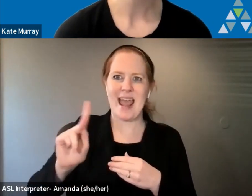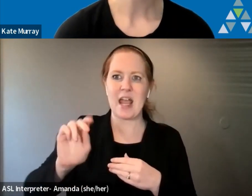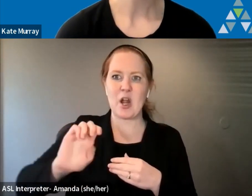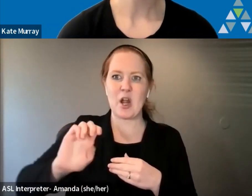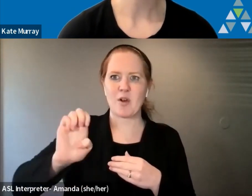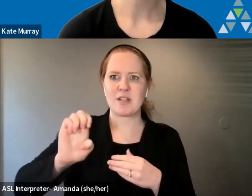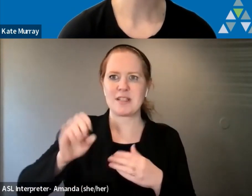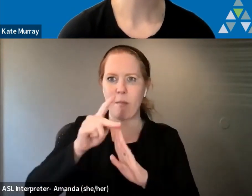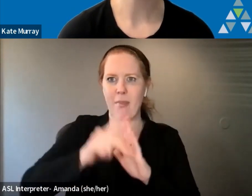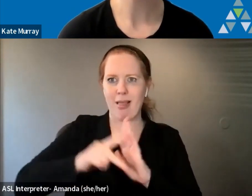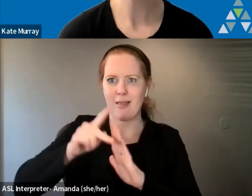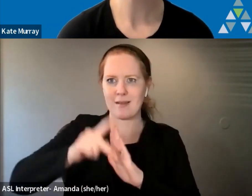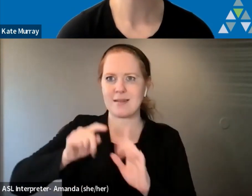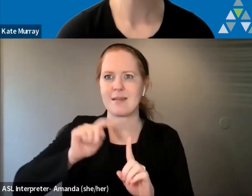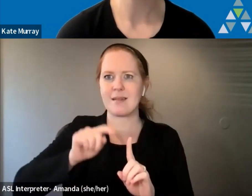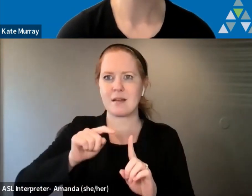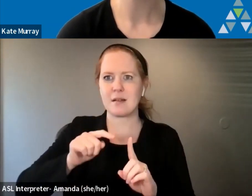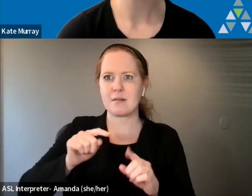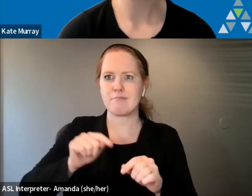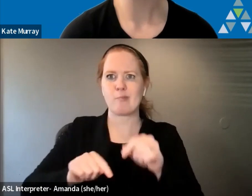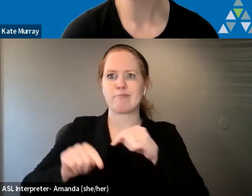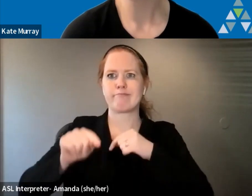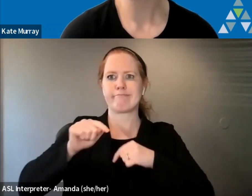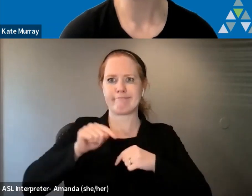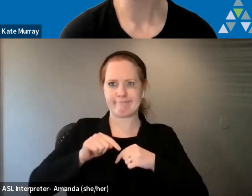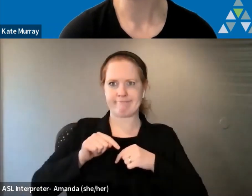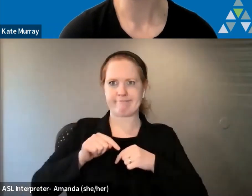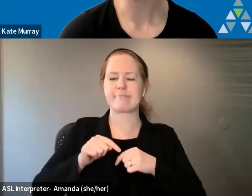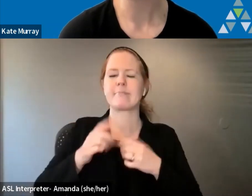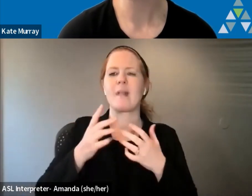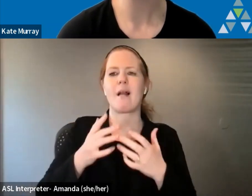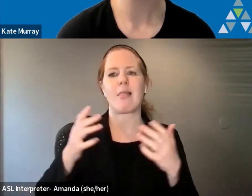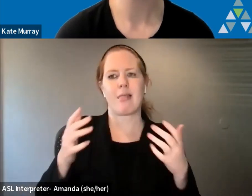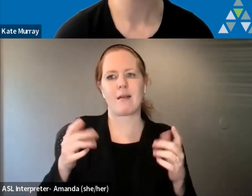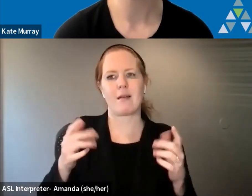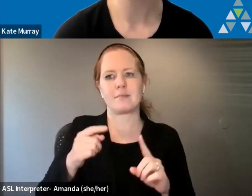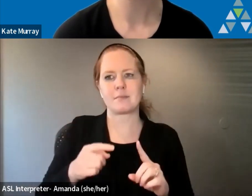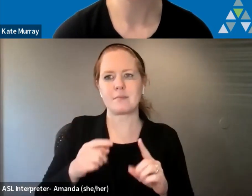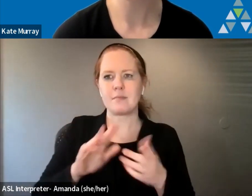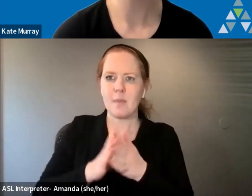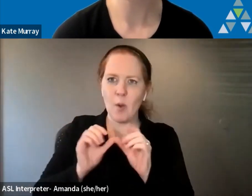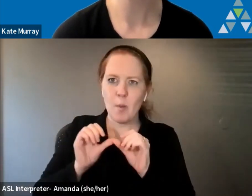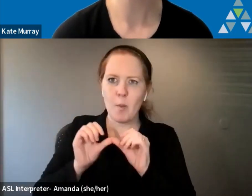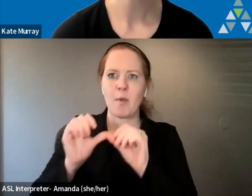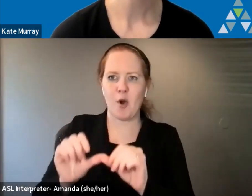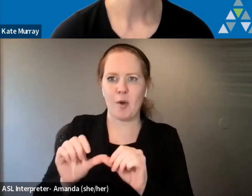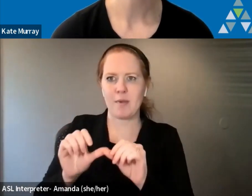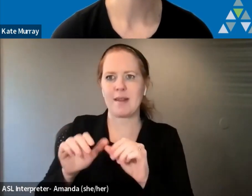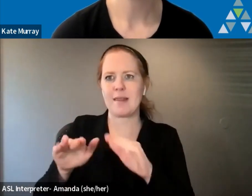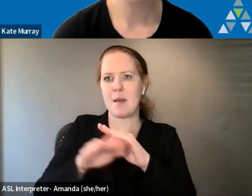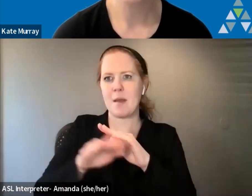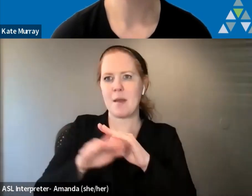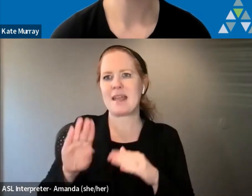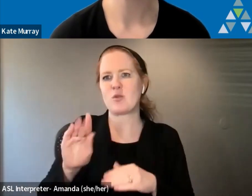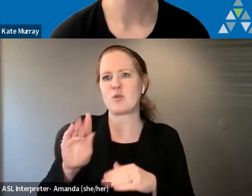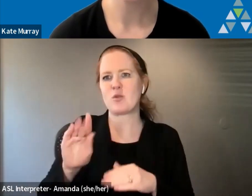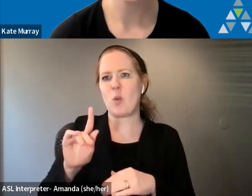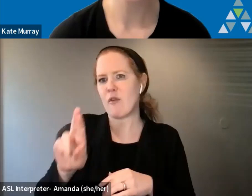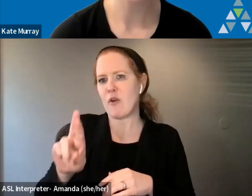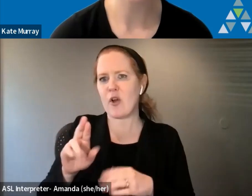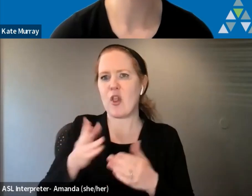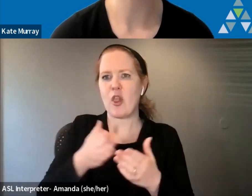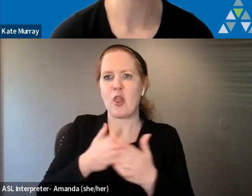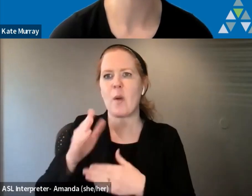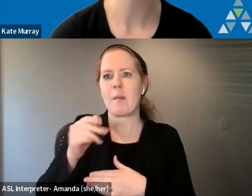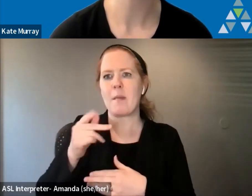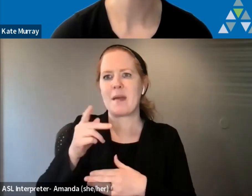being rolled back. A lot of them are being made permanent within the kind of base waiver through the Appendix E,